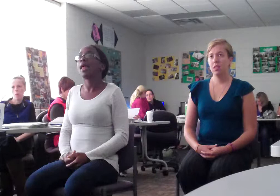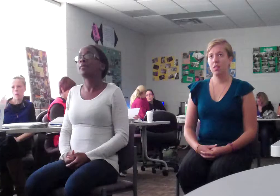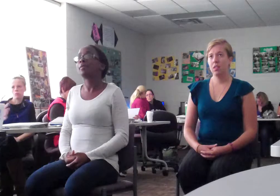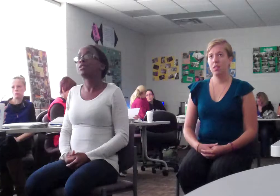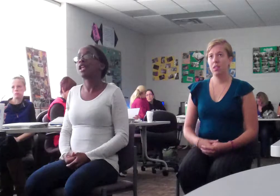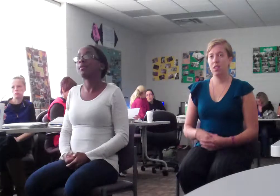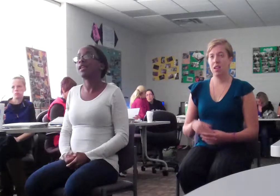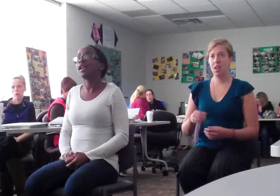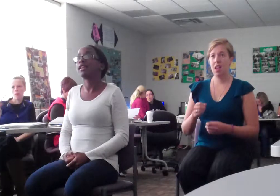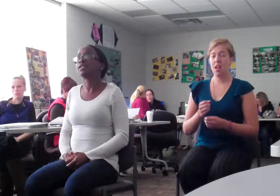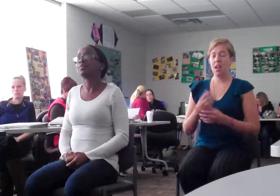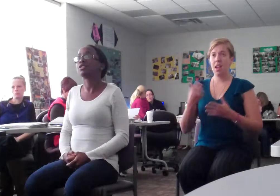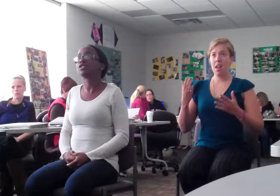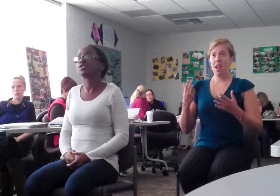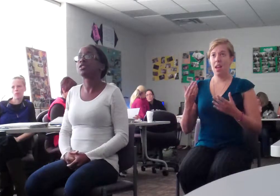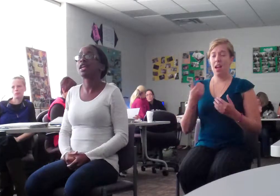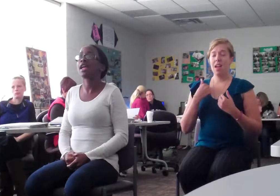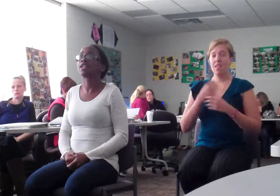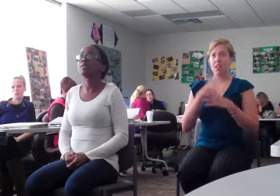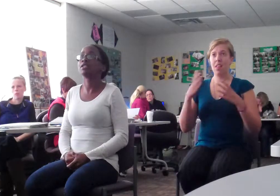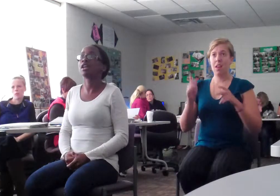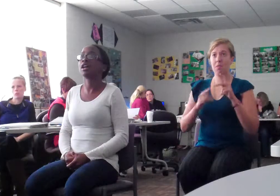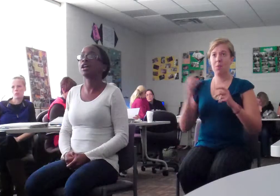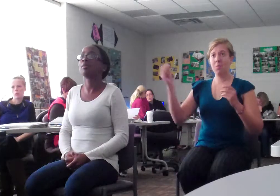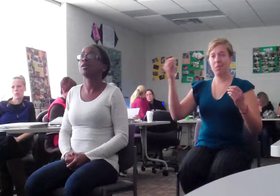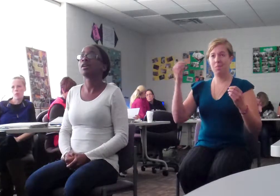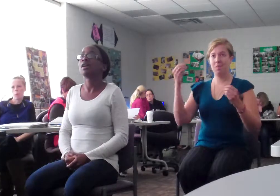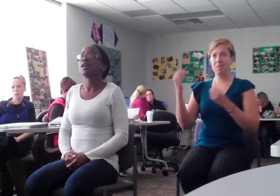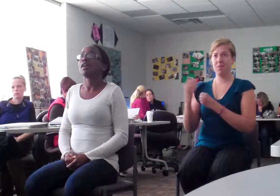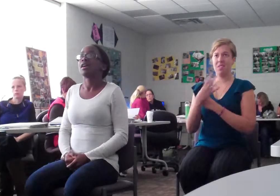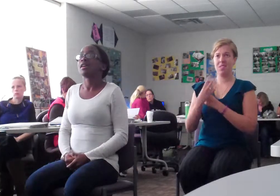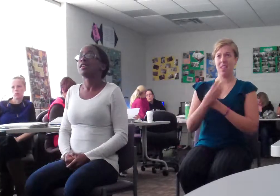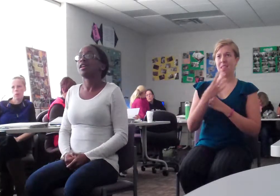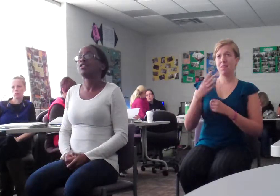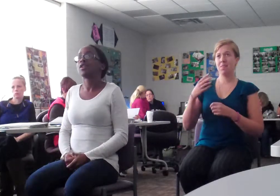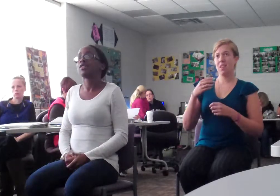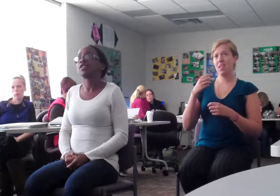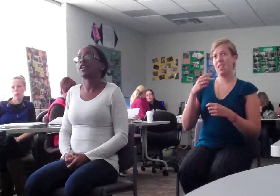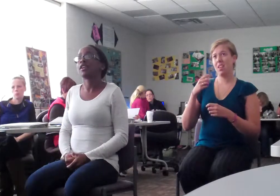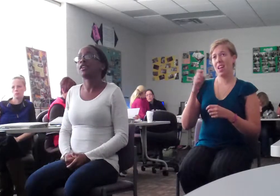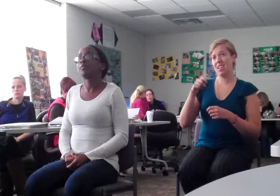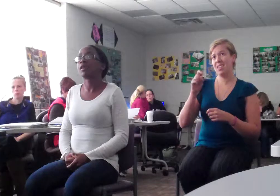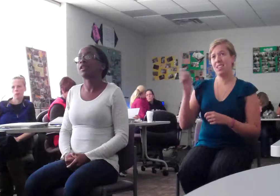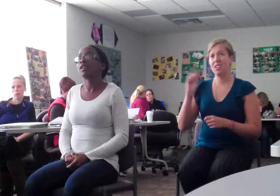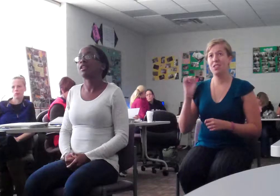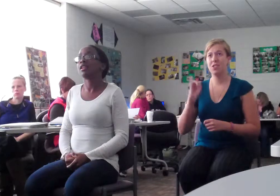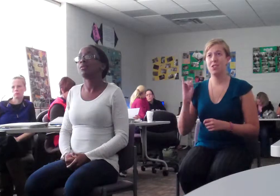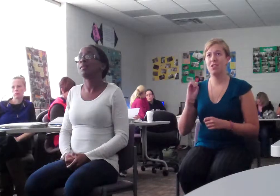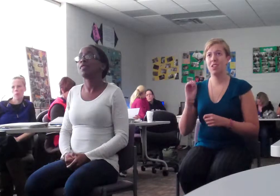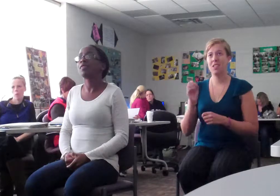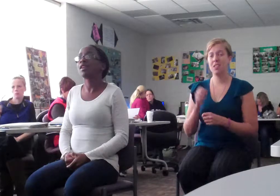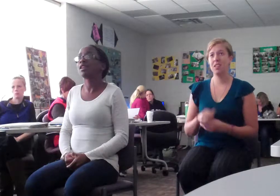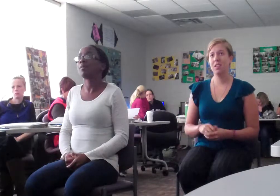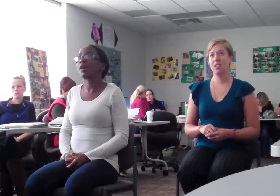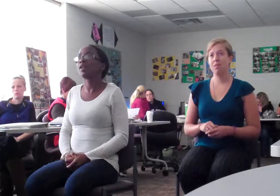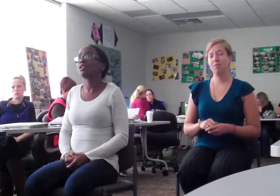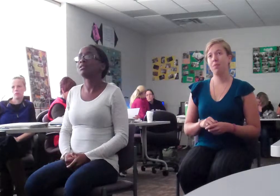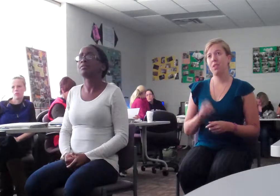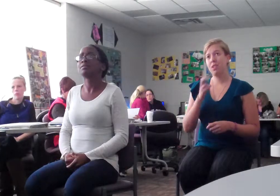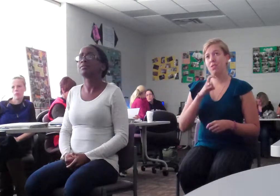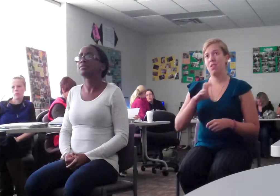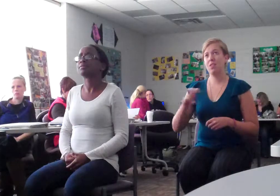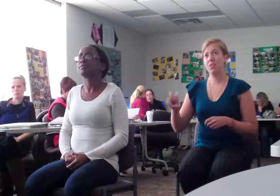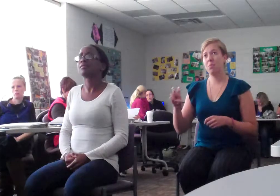I had a lot of people telling me that I need some insurance. I asked my job, and they transferred out of independent, and we've been thinking about